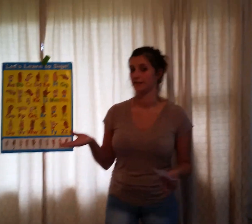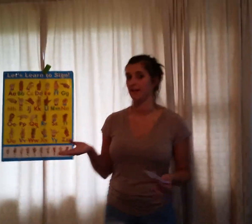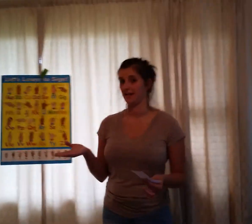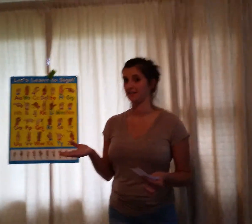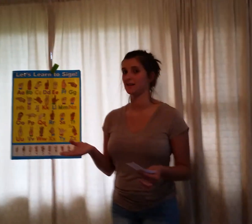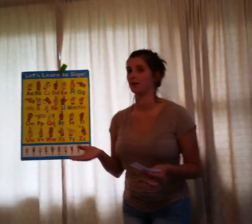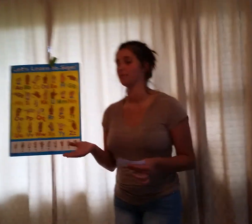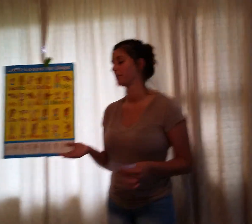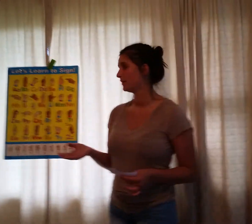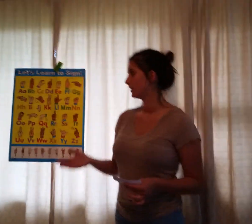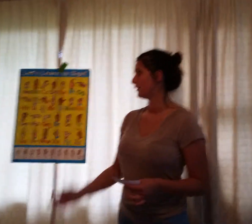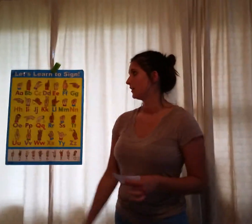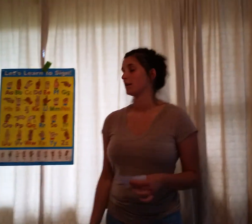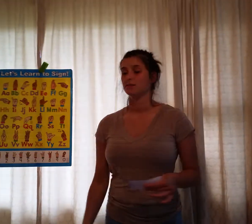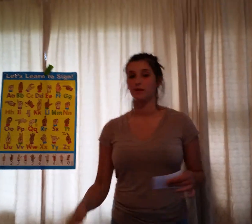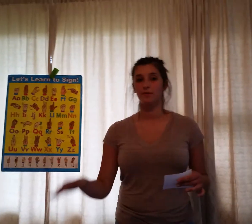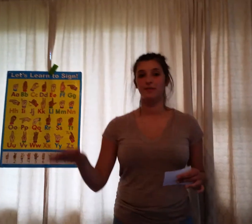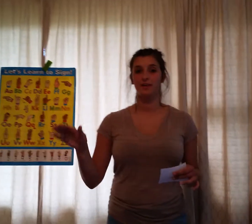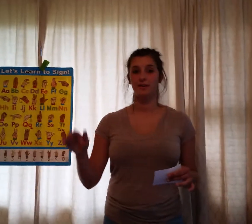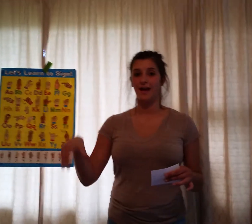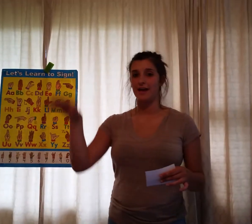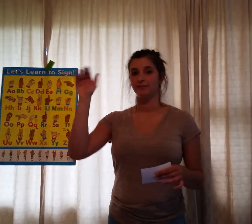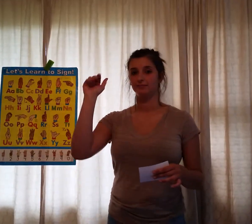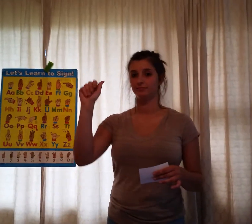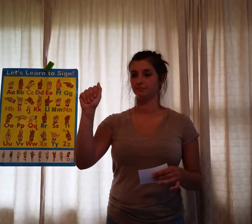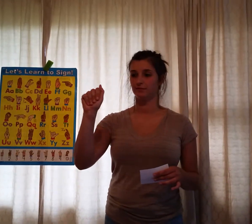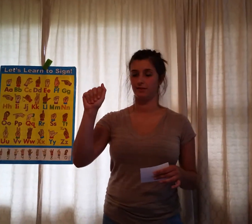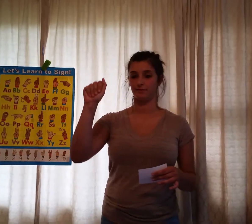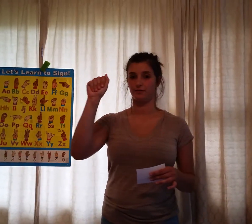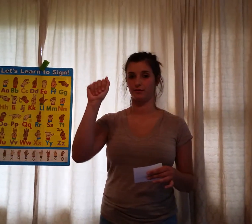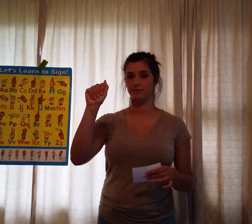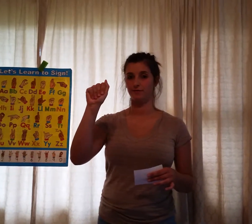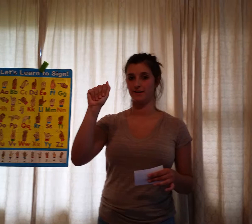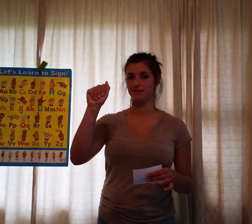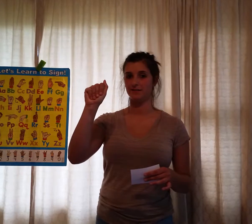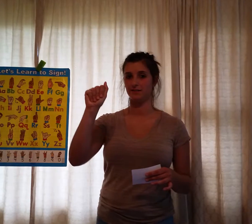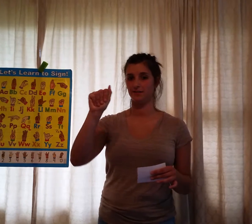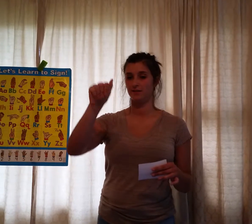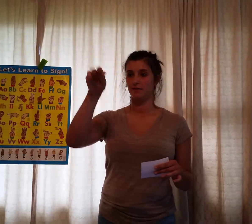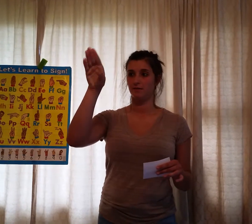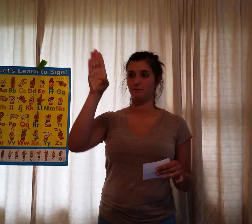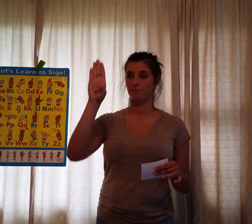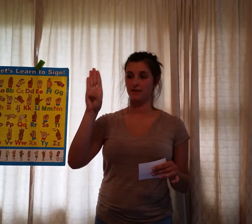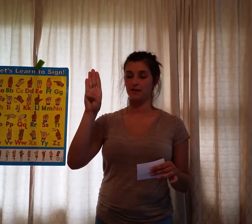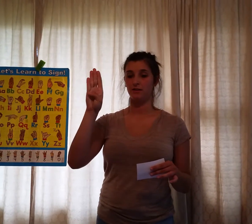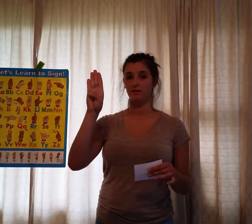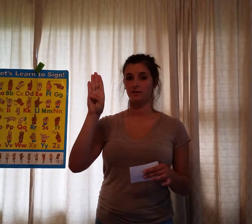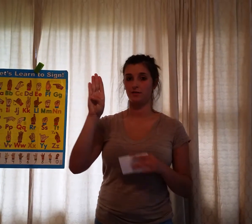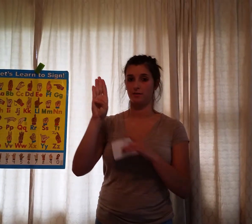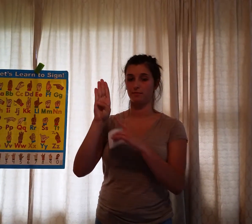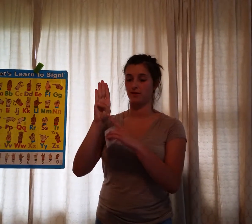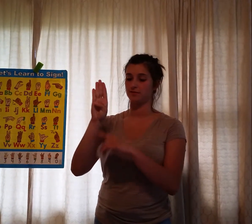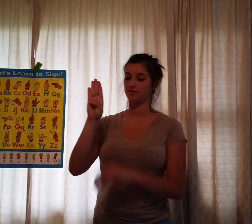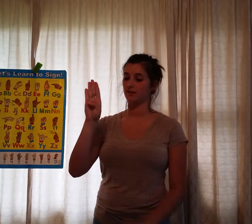learning ASL. I'll start with the letter A. You have your closed fist. B, your thumb crosses your